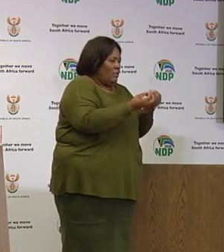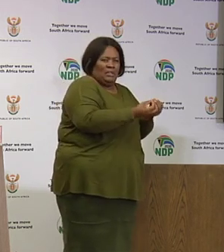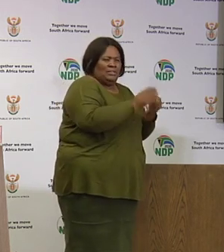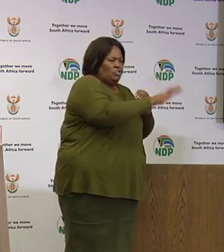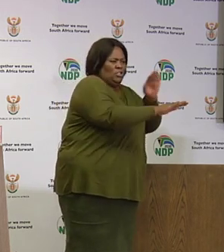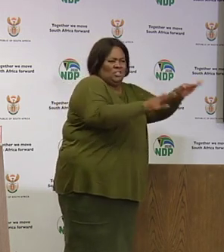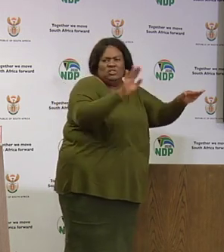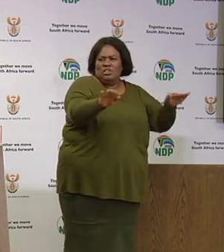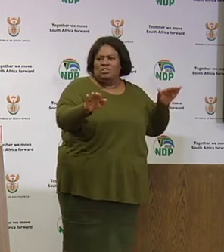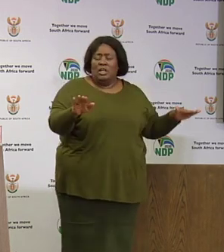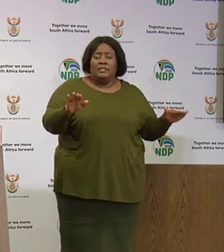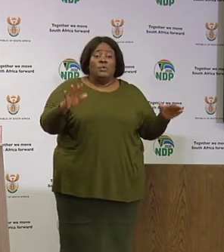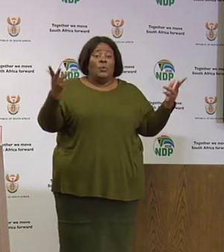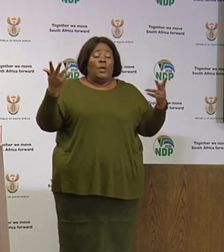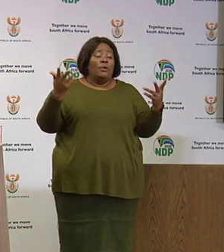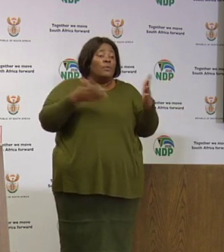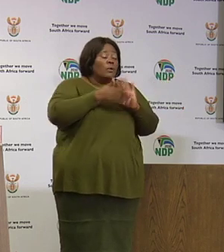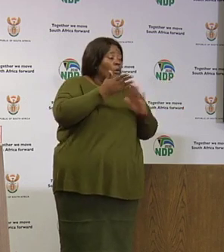go, and this